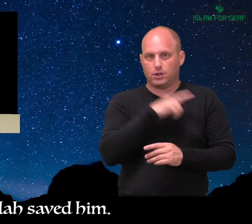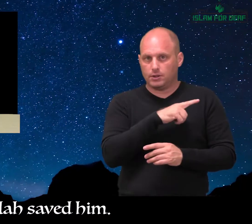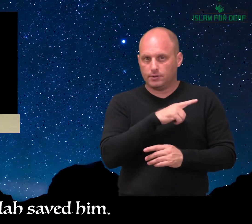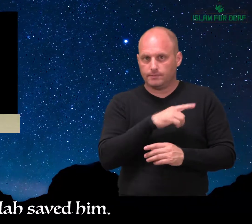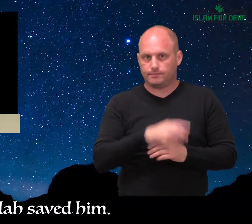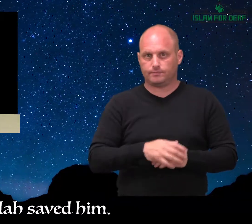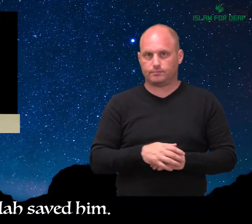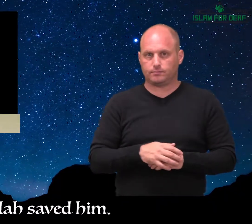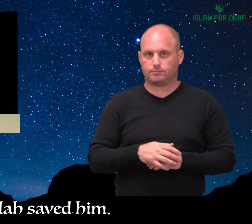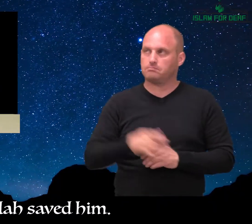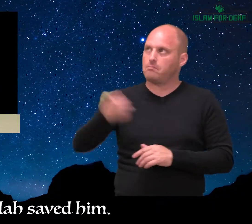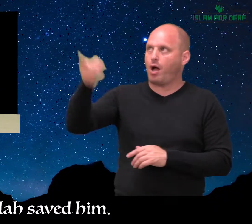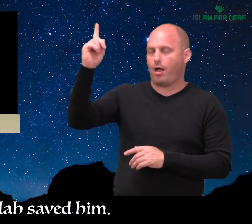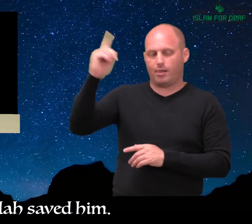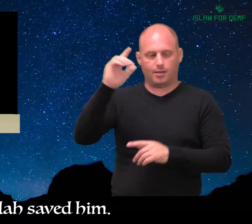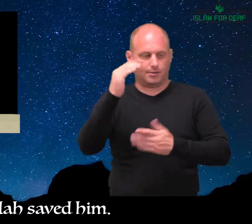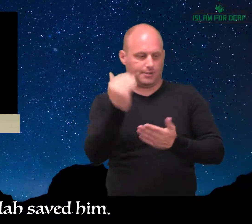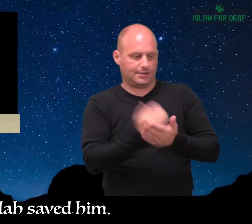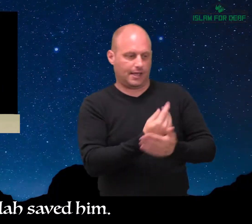But Allah saved him.